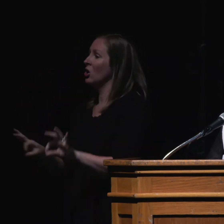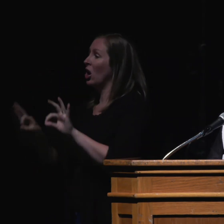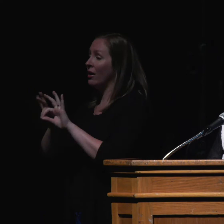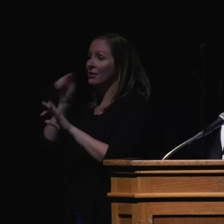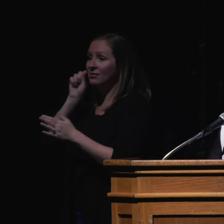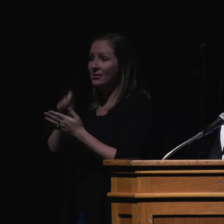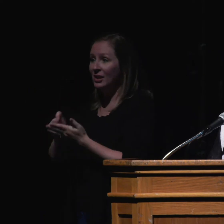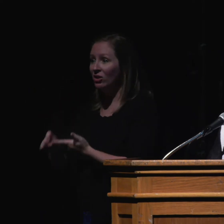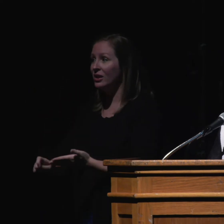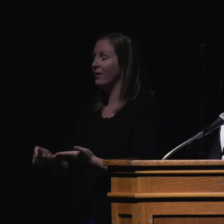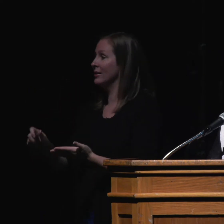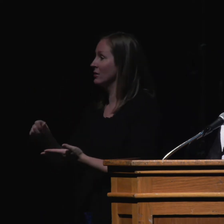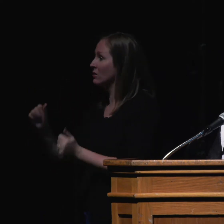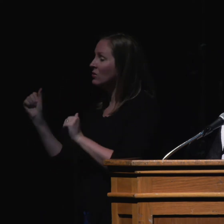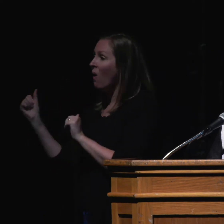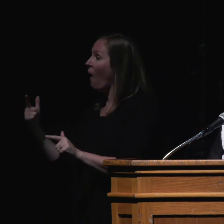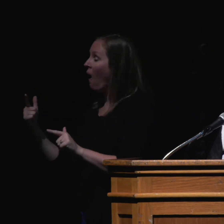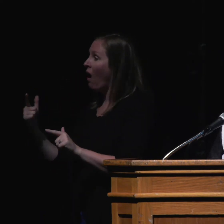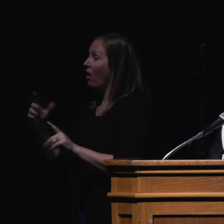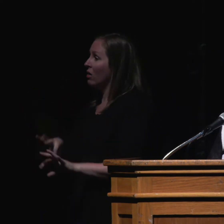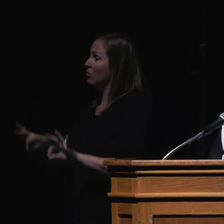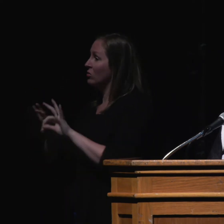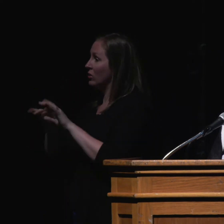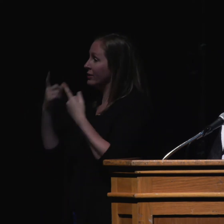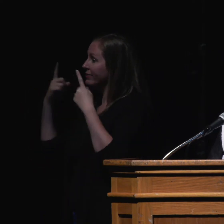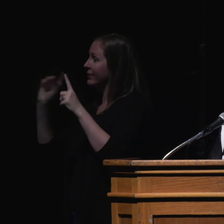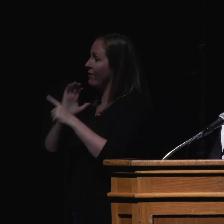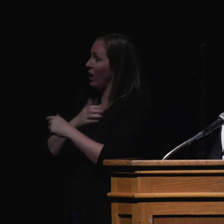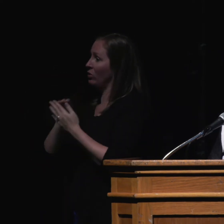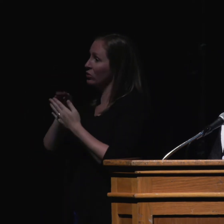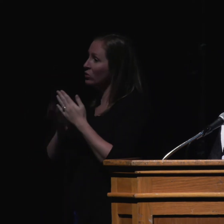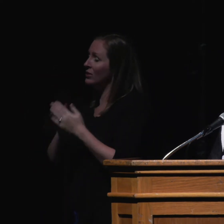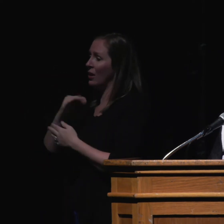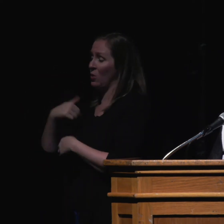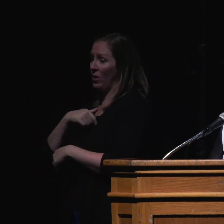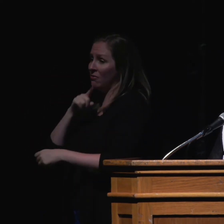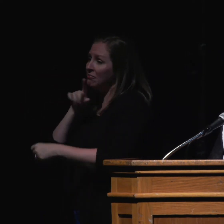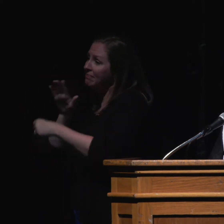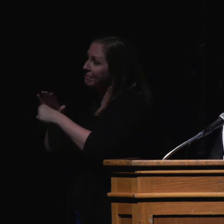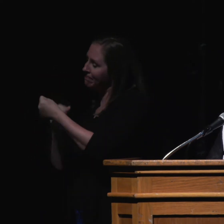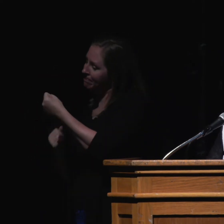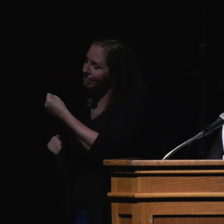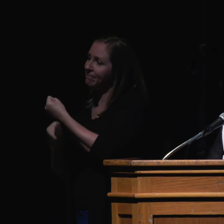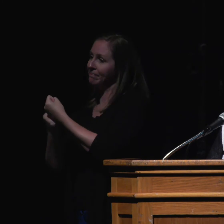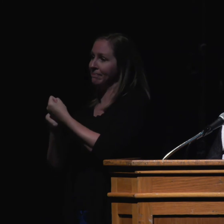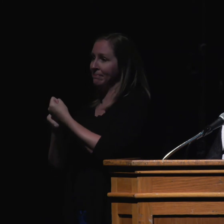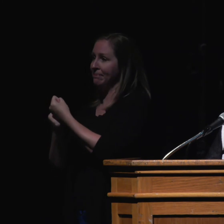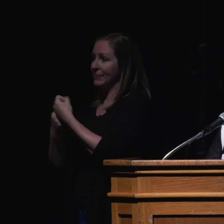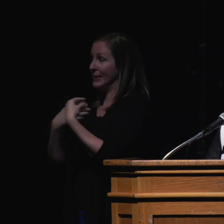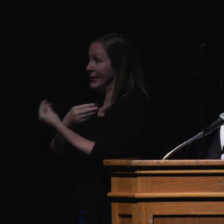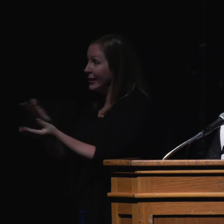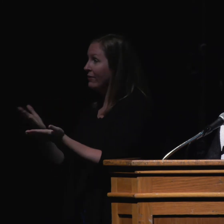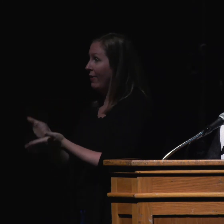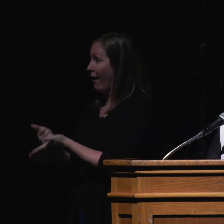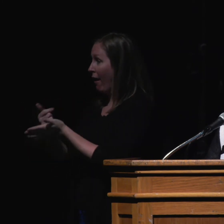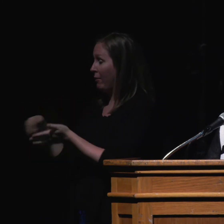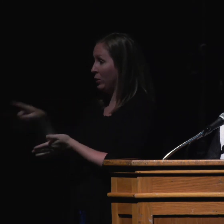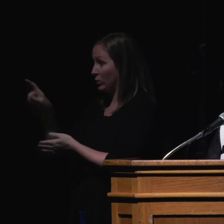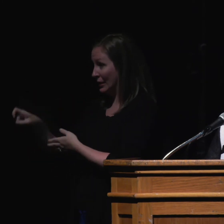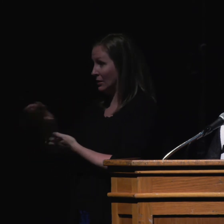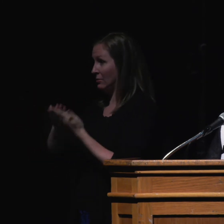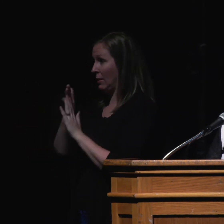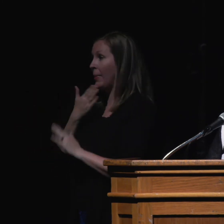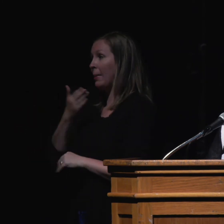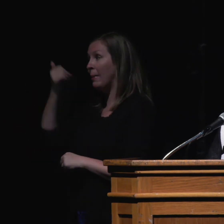secretaries. You're all so important to the success of our students, and we are committed to getting you the help that you need to be the